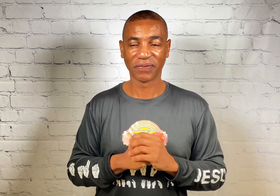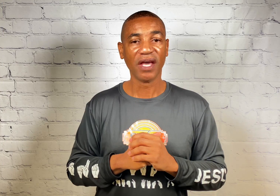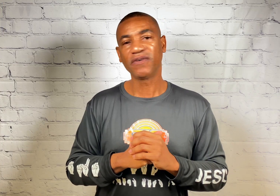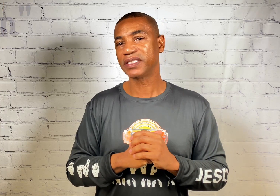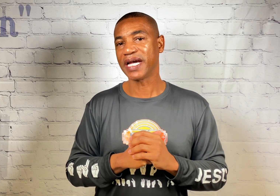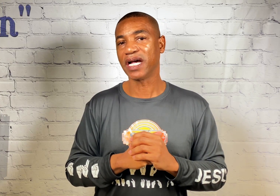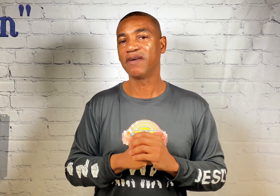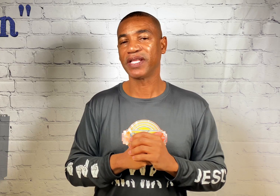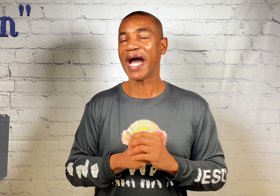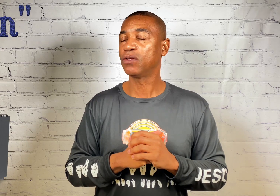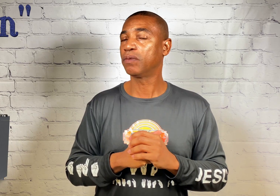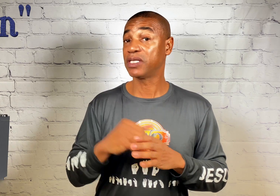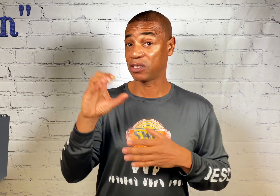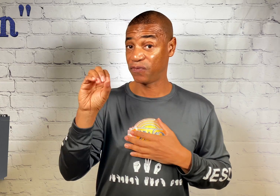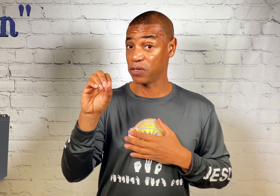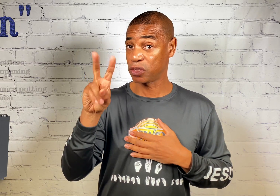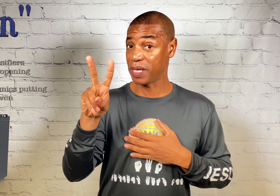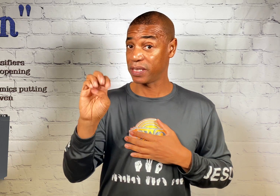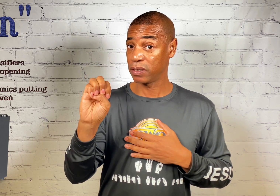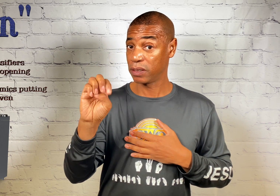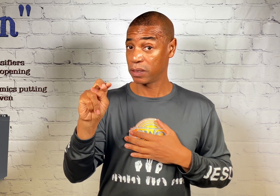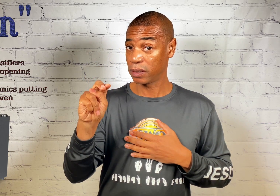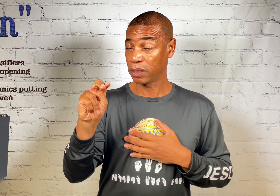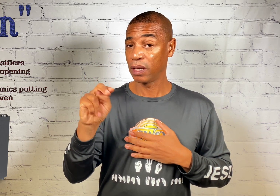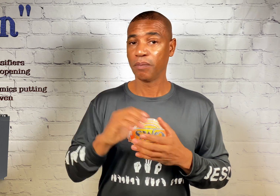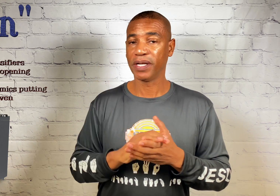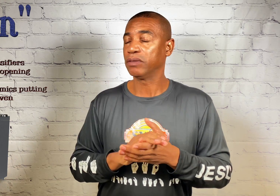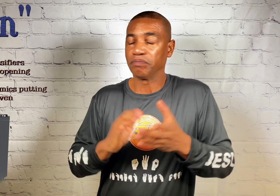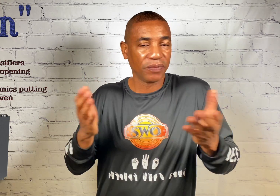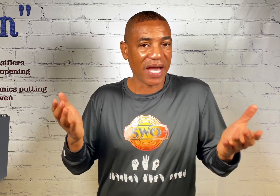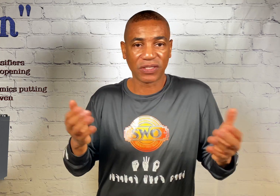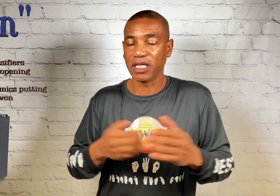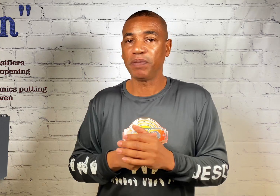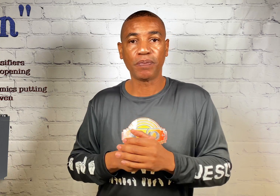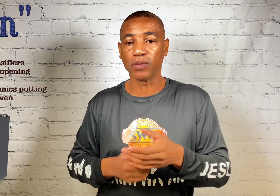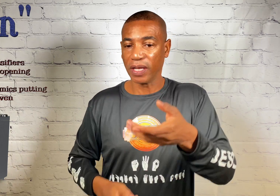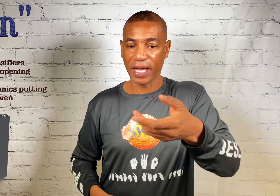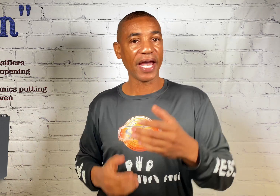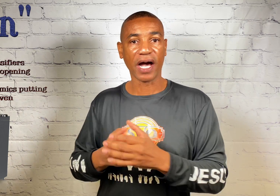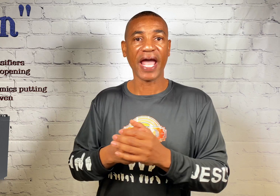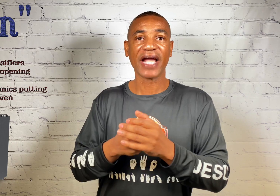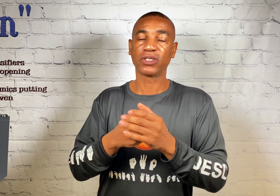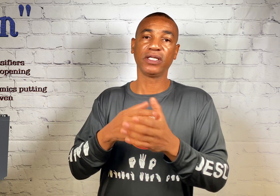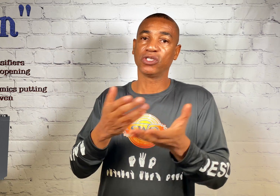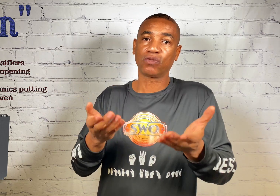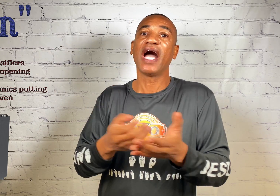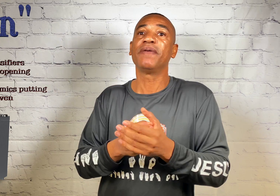For the sign oven, I normally just finger spell it, but I've seen people actually describe it